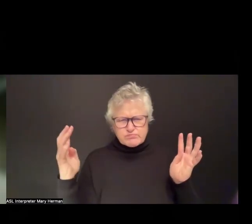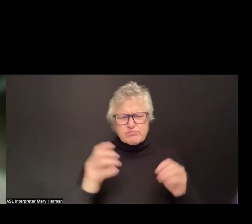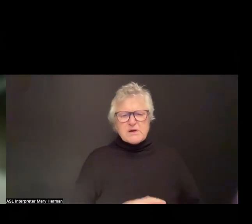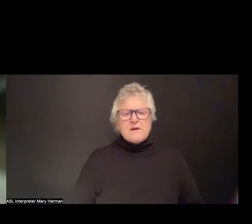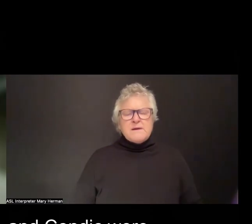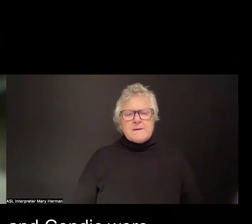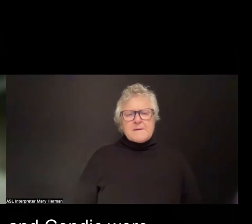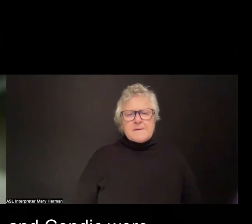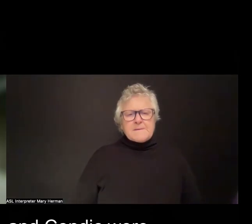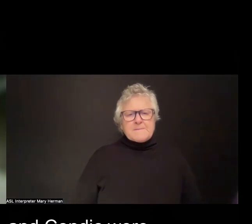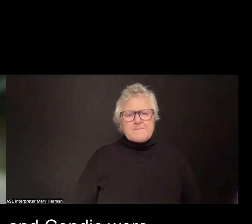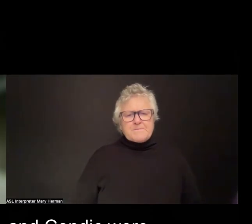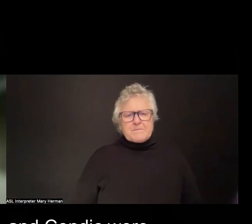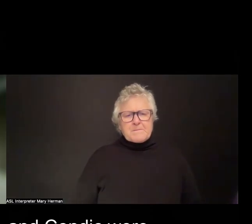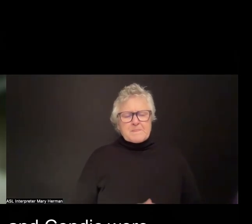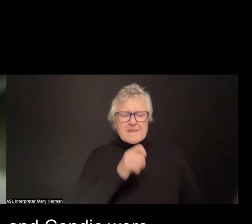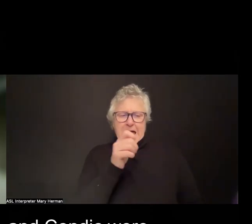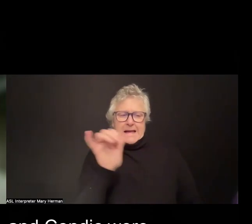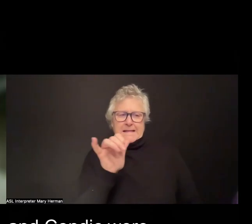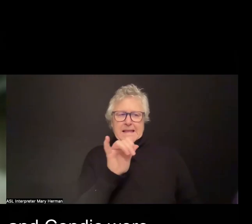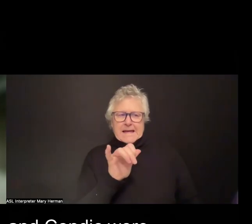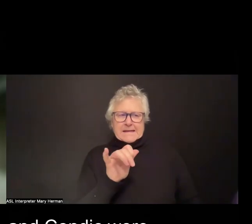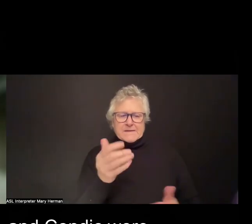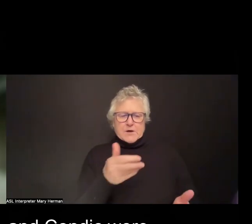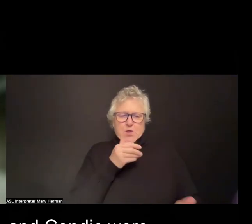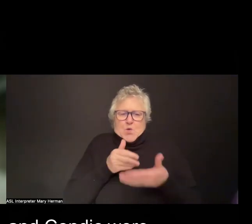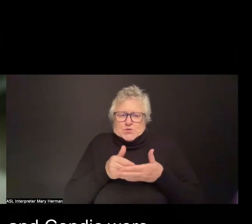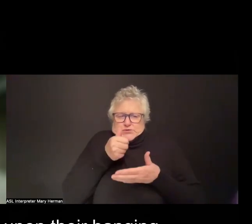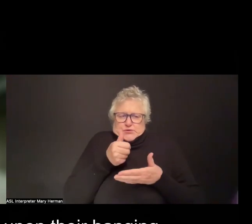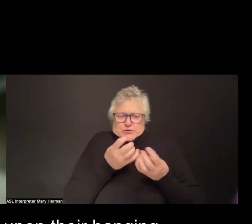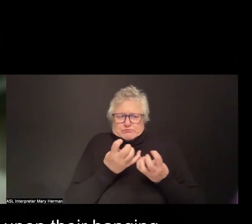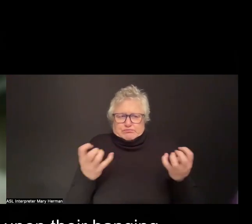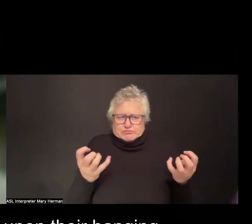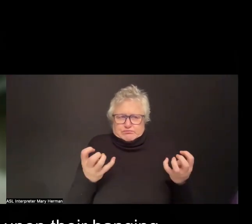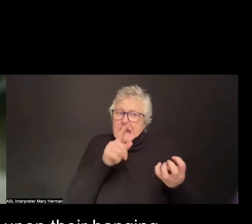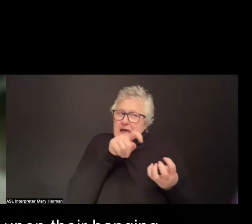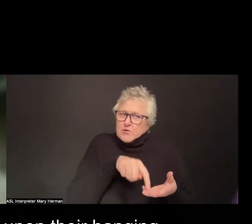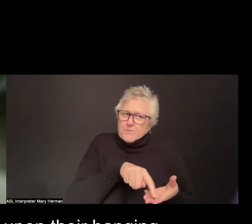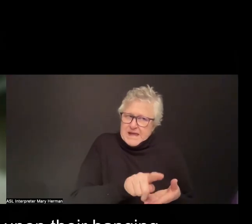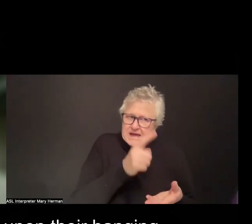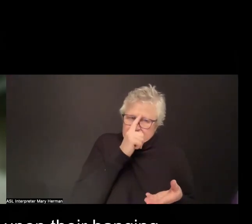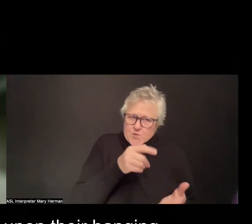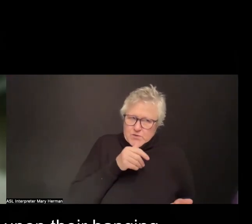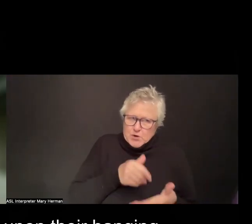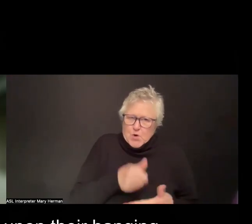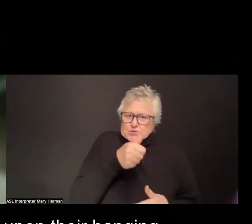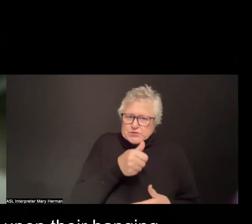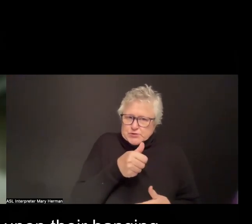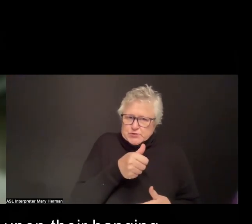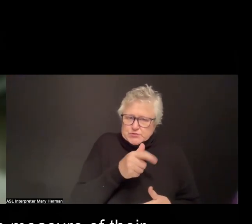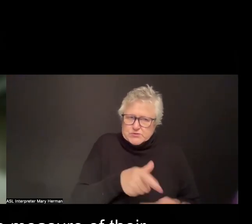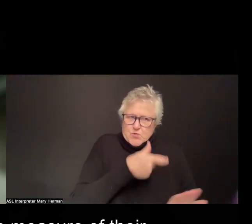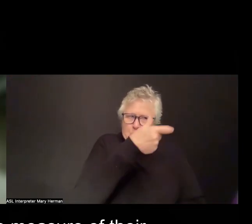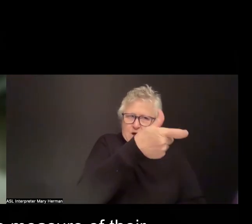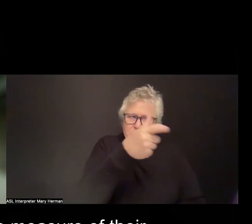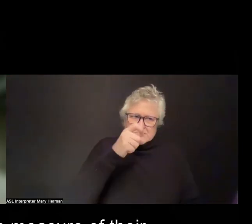for. Cole, Greenville, and Condick were maneuvered to a pew near the front, that we might all gaze upon their hanging heads while Reverend Mather read